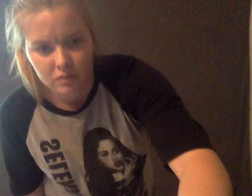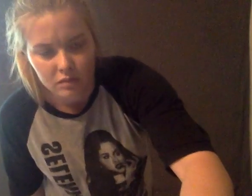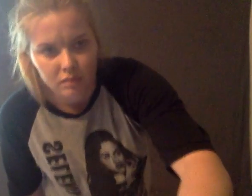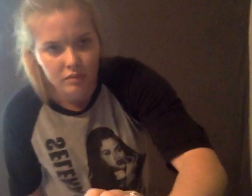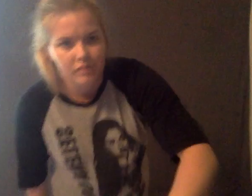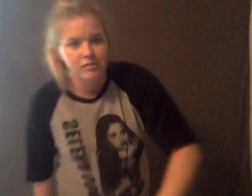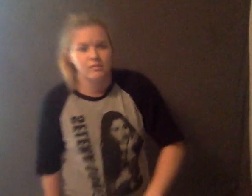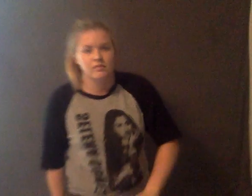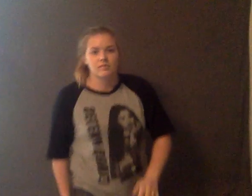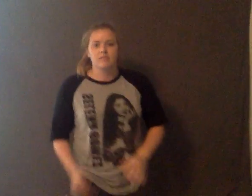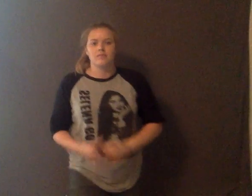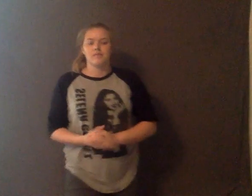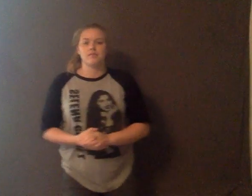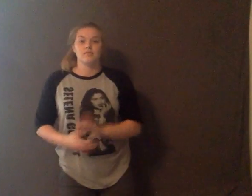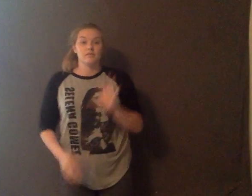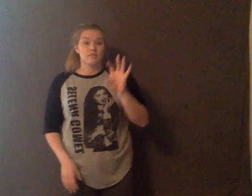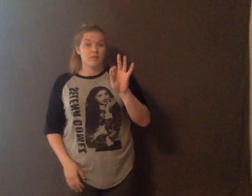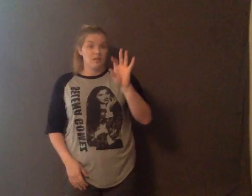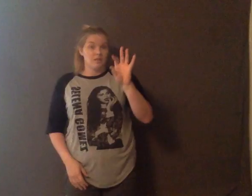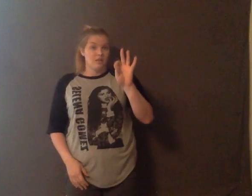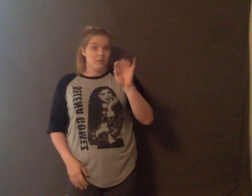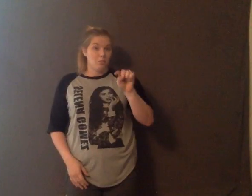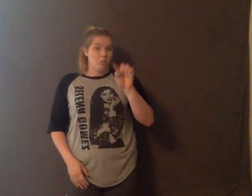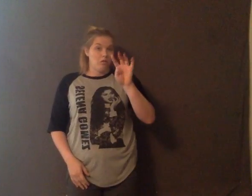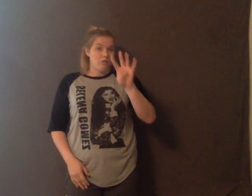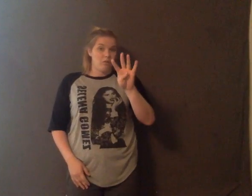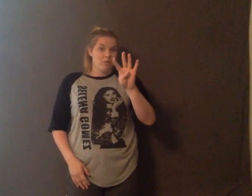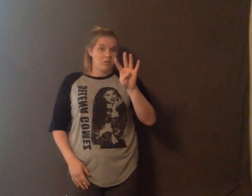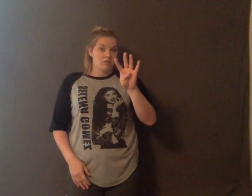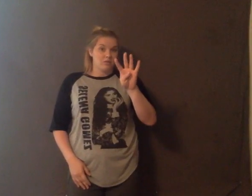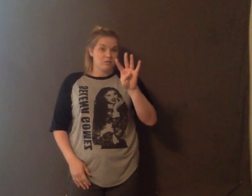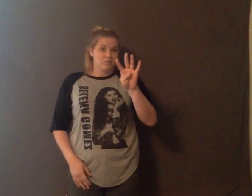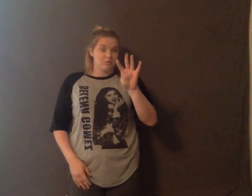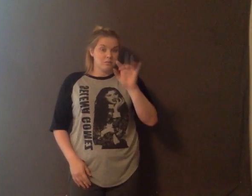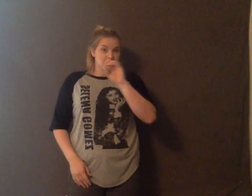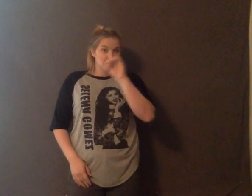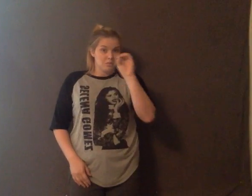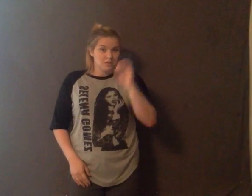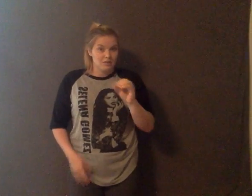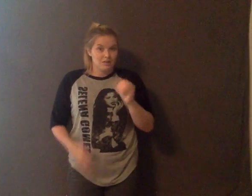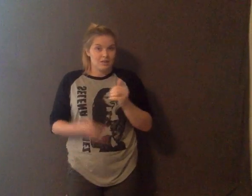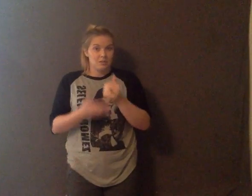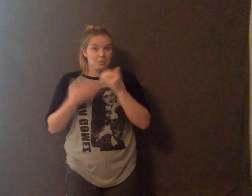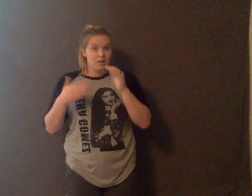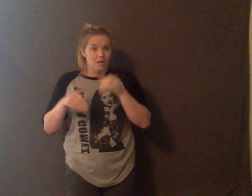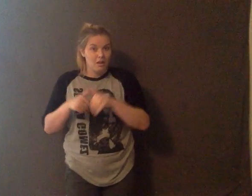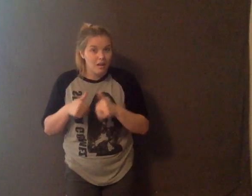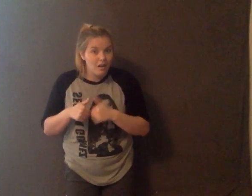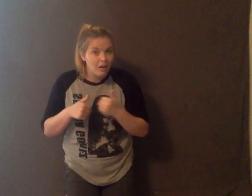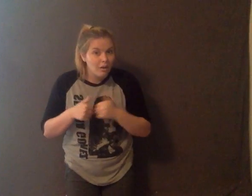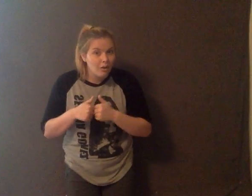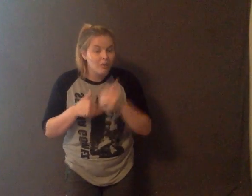99.4% were able to avoid major cardiac events by going plant-based. Because it's not just heart disease. It's hypertension, it's diabetes,